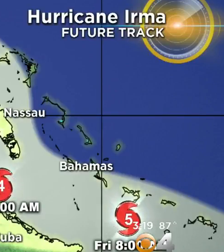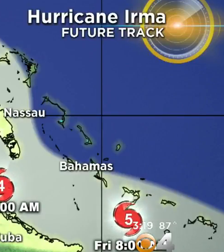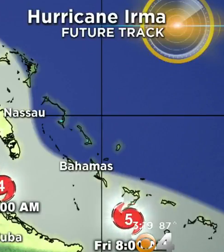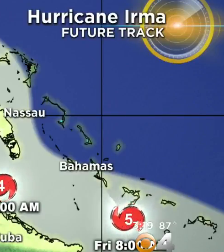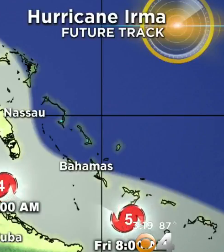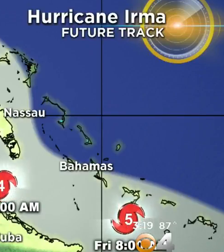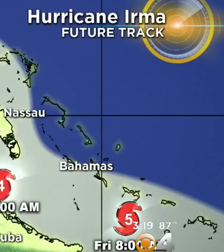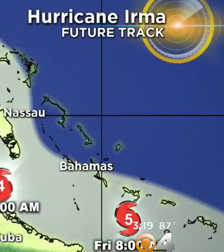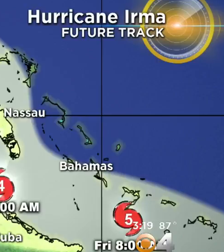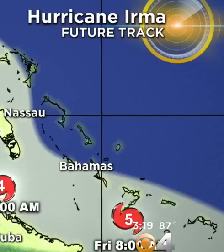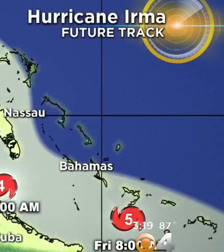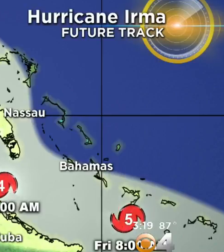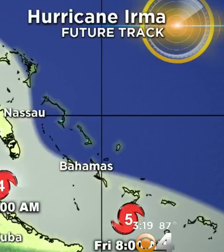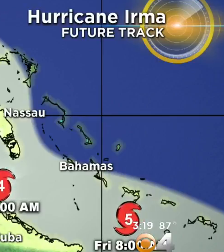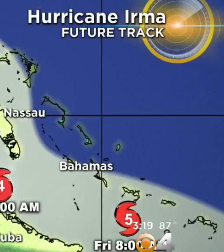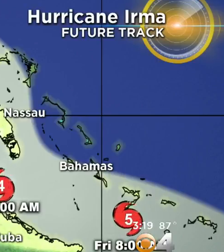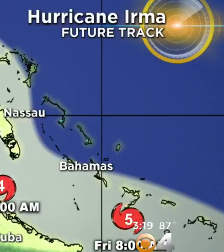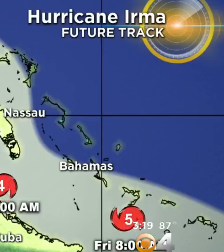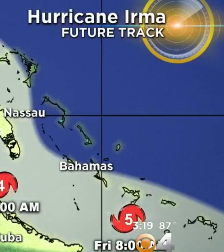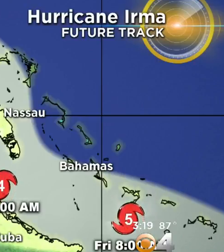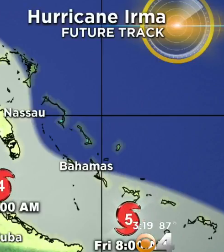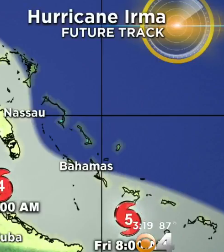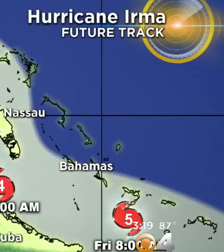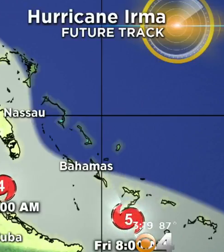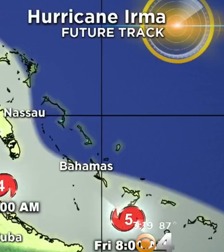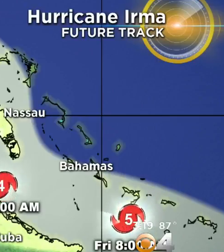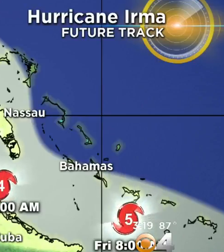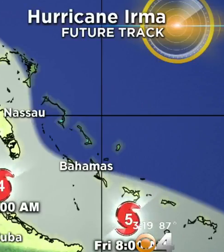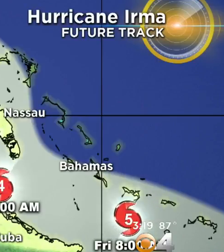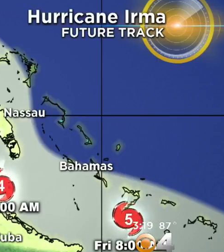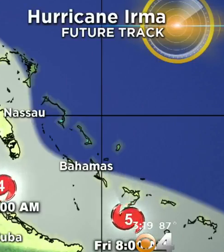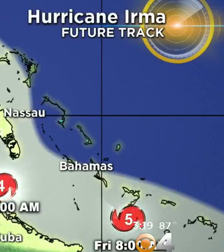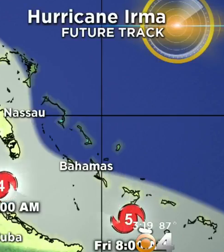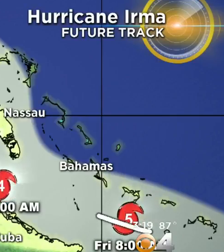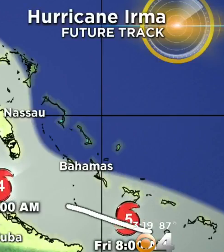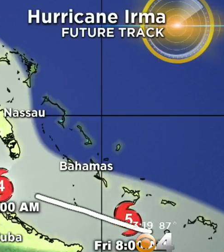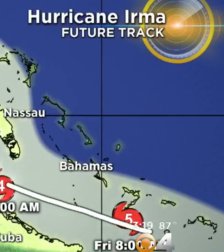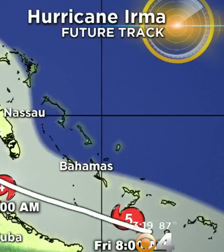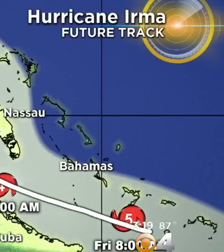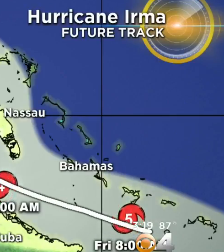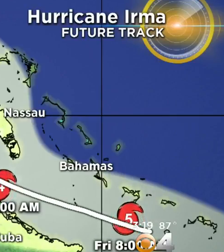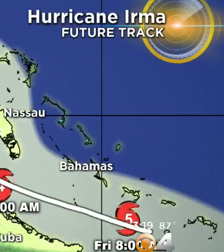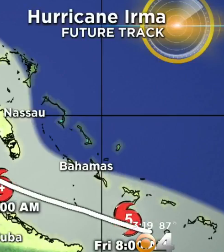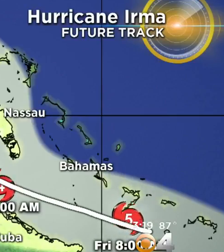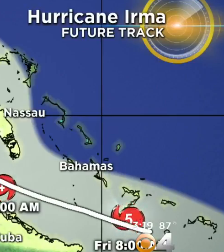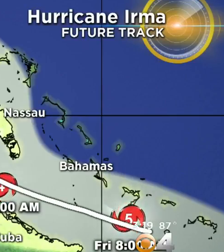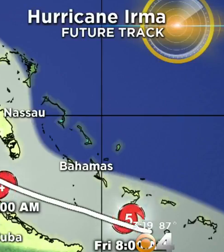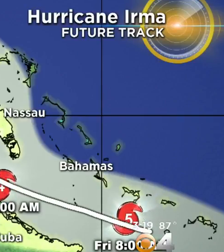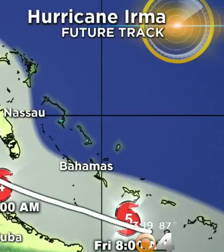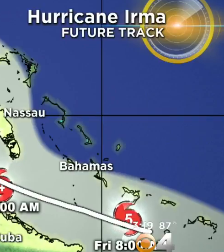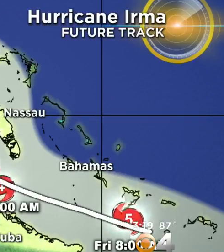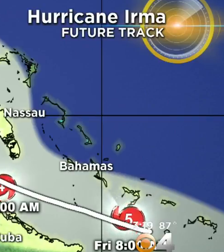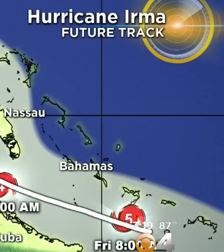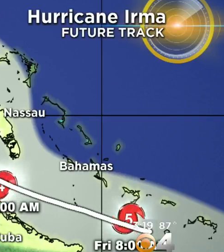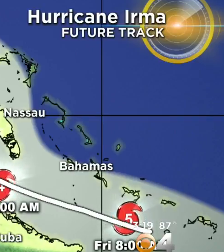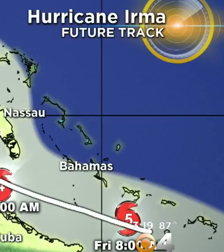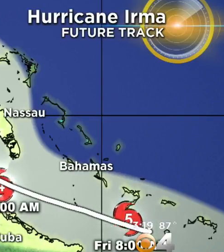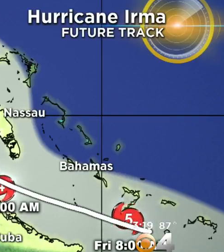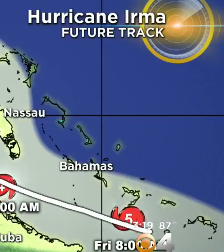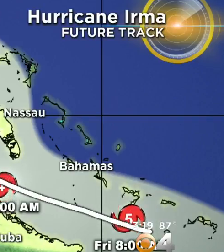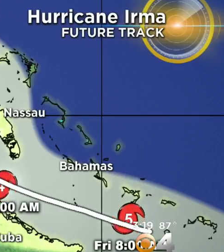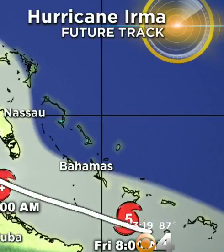morning time frame. What we're going to be looking for is a turn from this west-northwest motion to